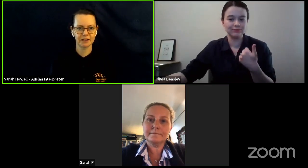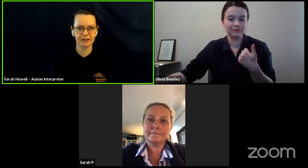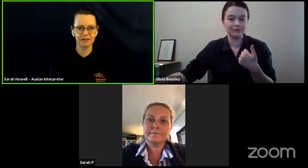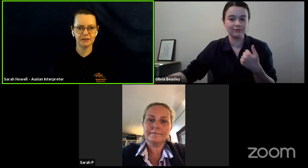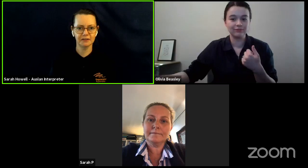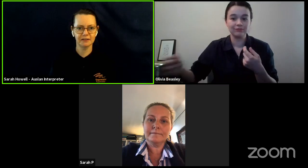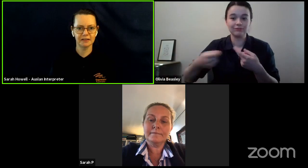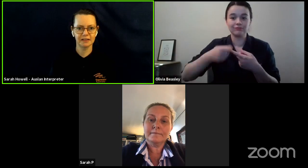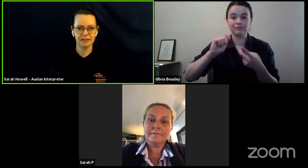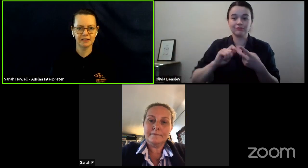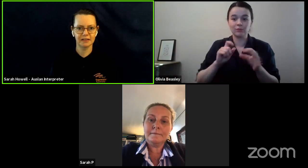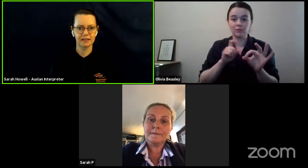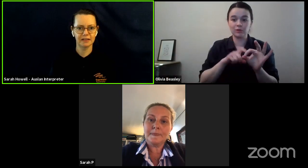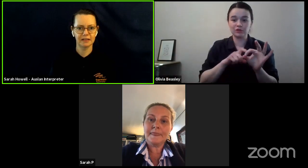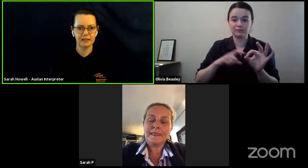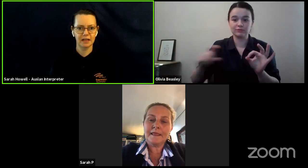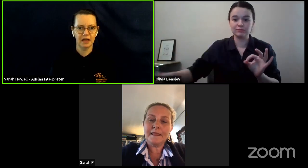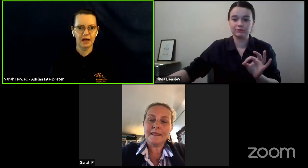Great, thank you.